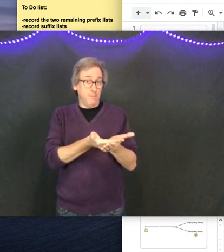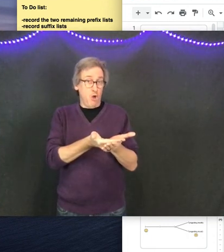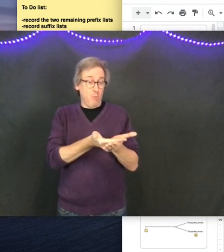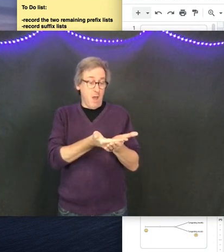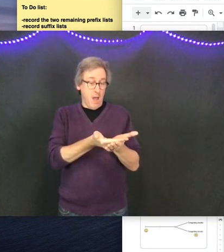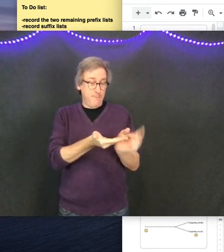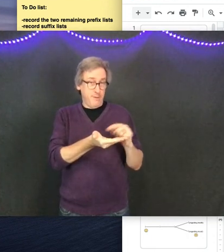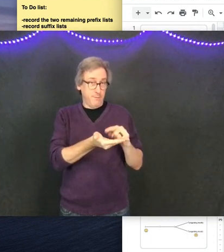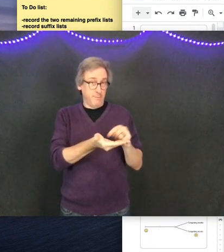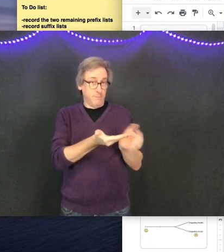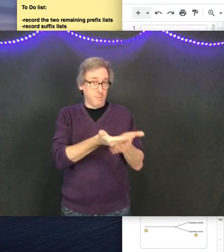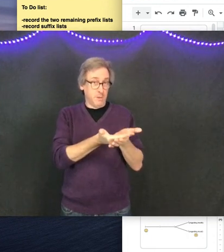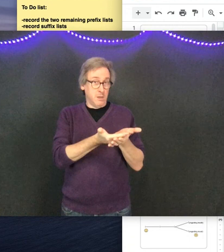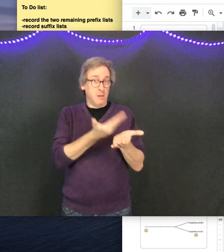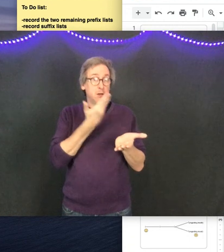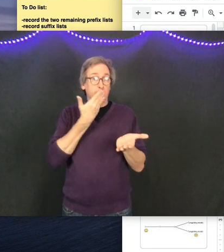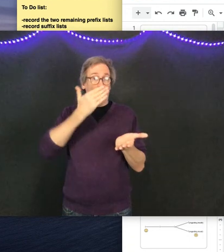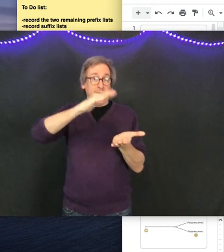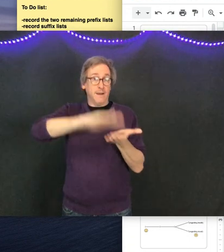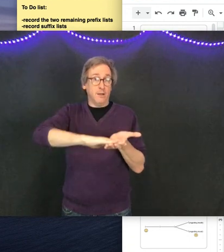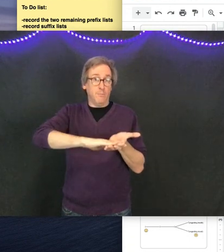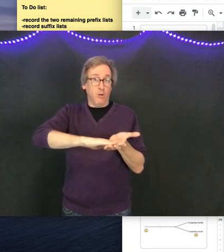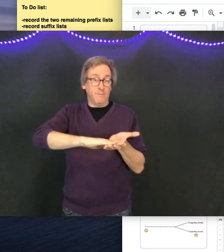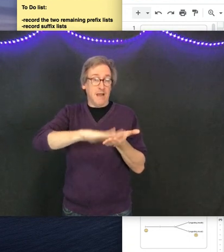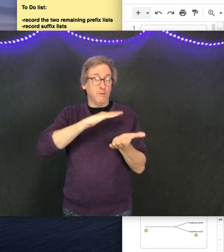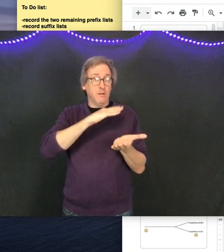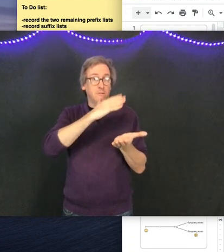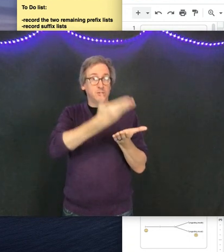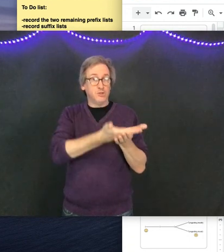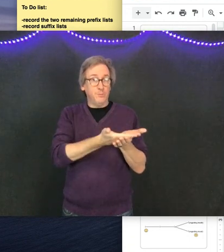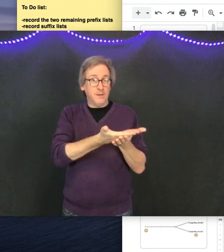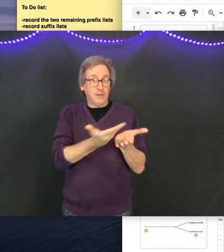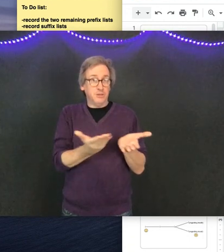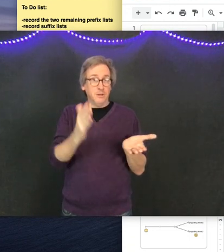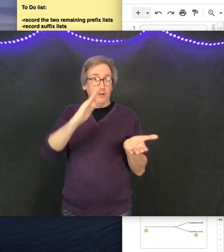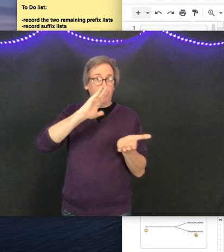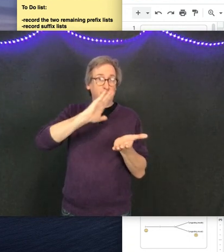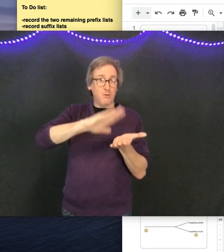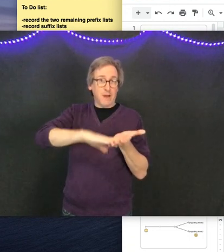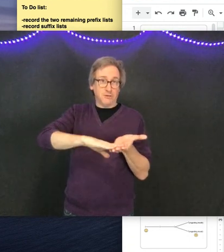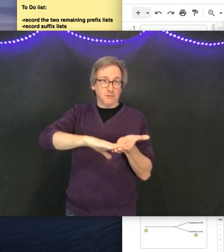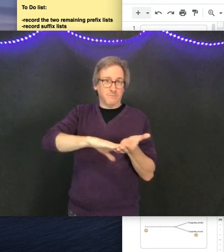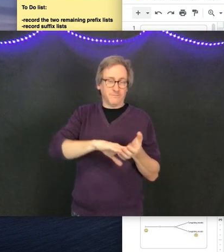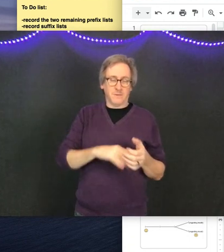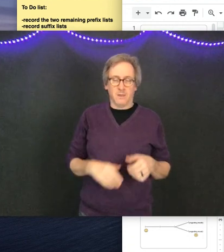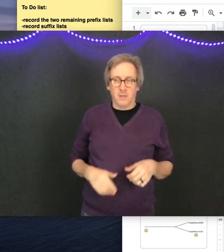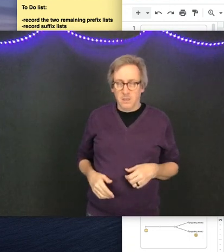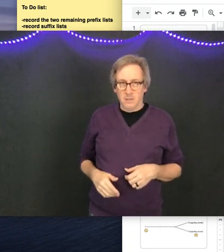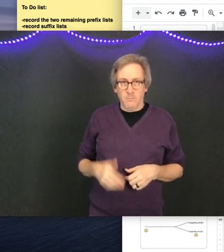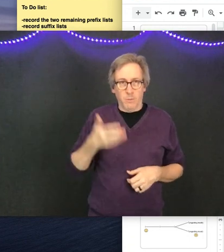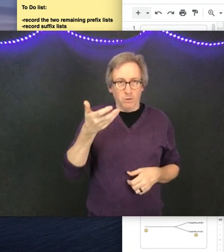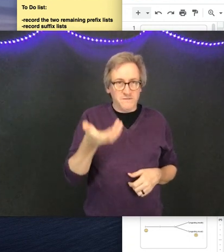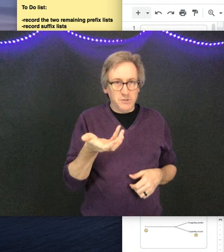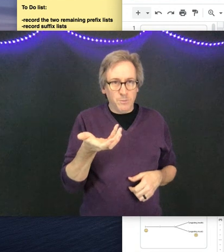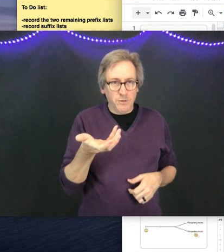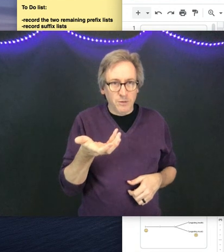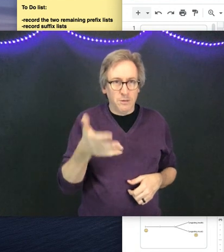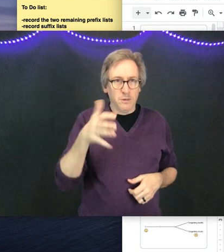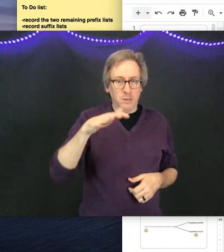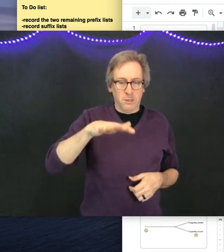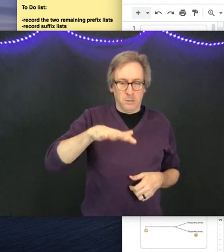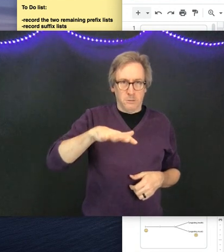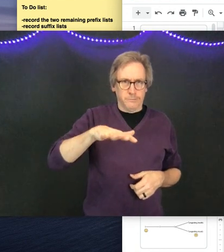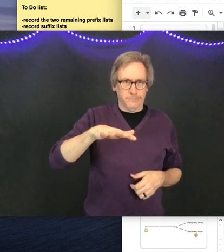Good, palm up. Bad, palm down. Supination, pronation. Bowl of soup,